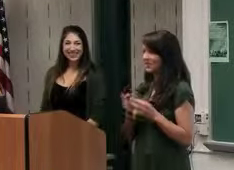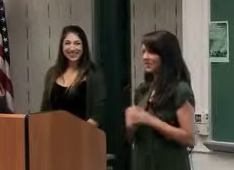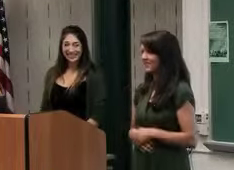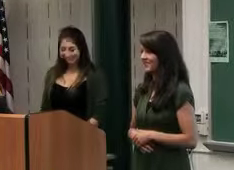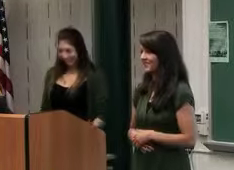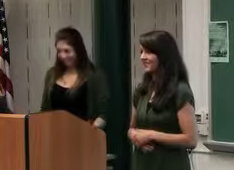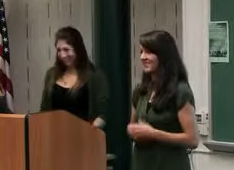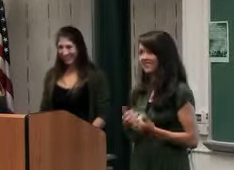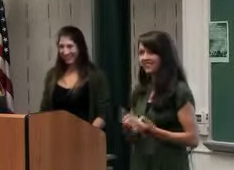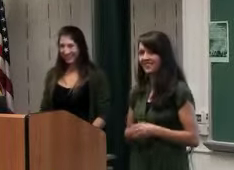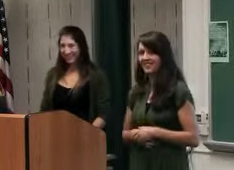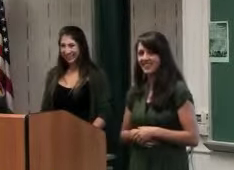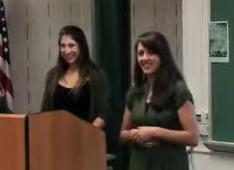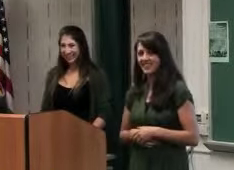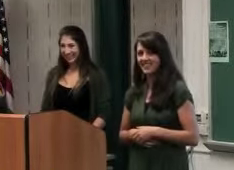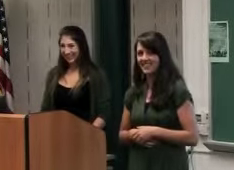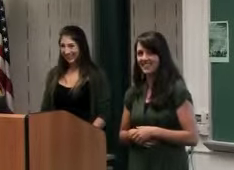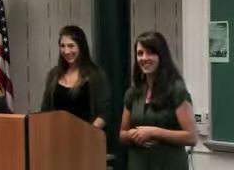today. Wow.